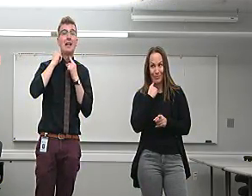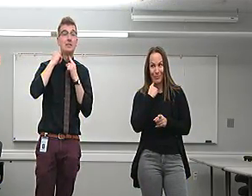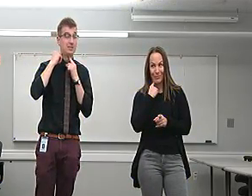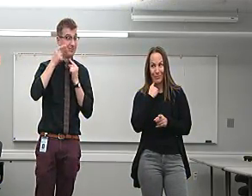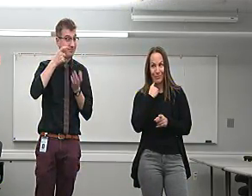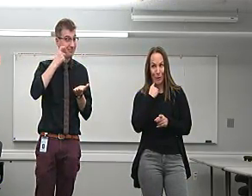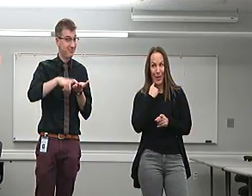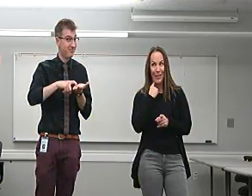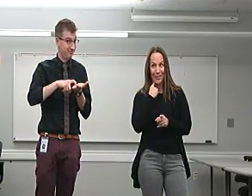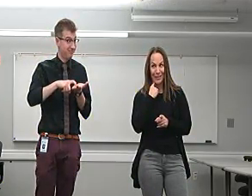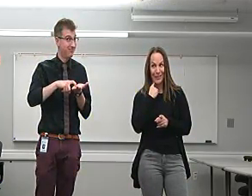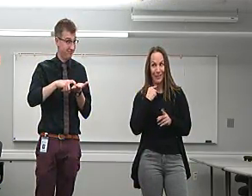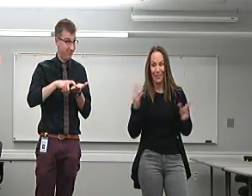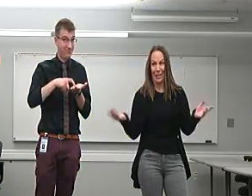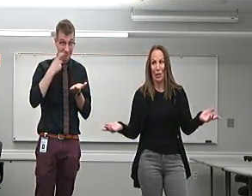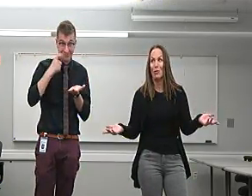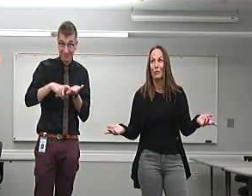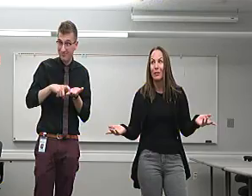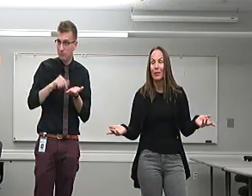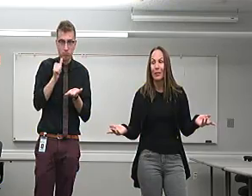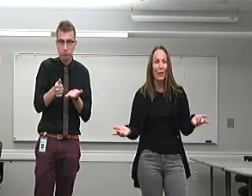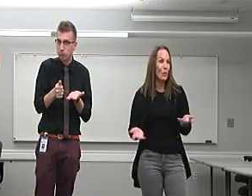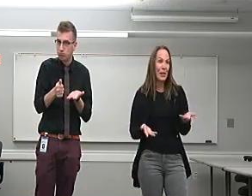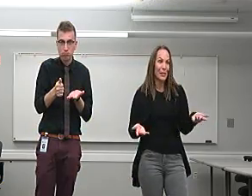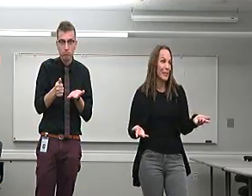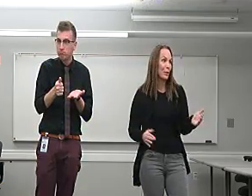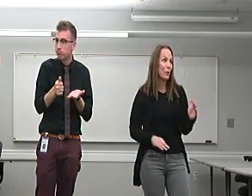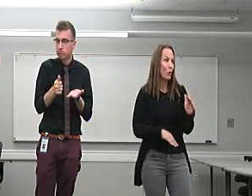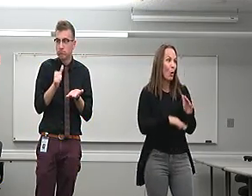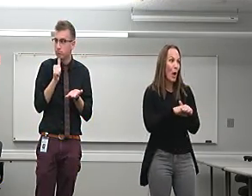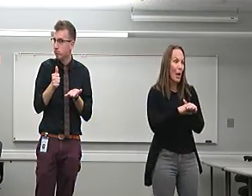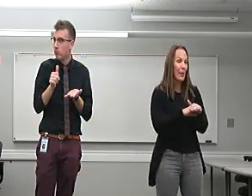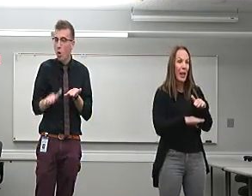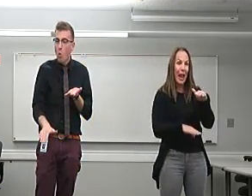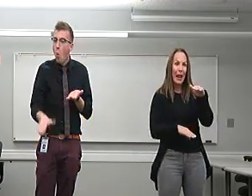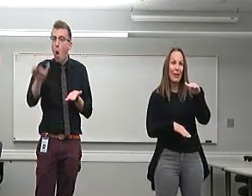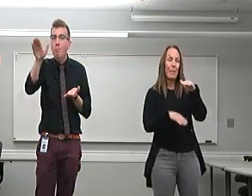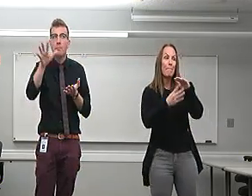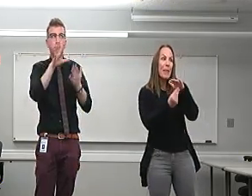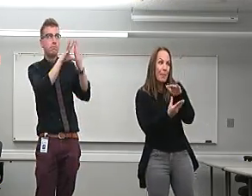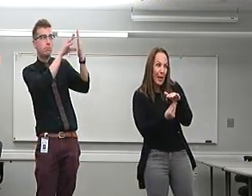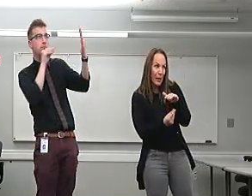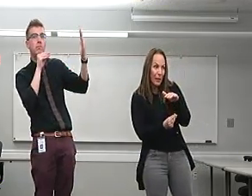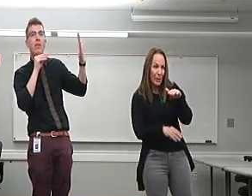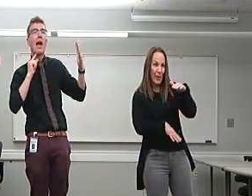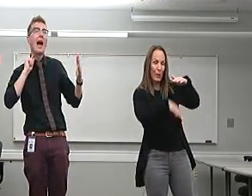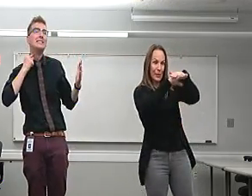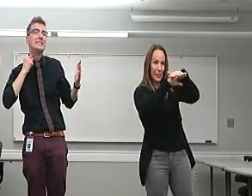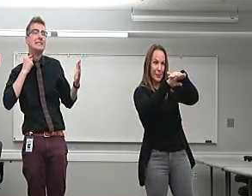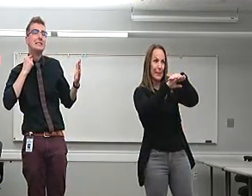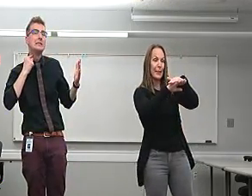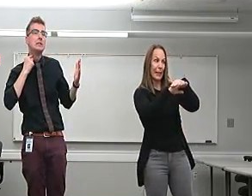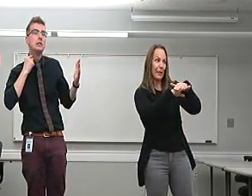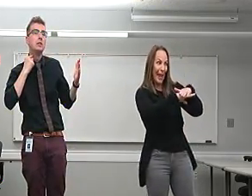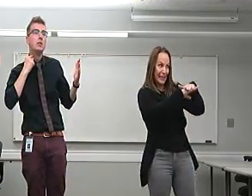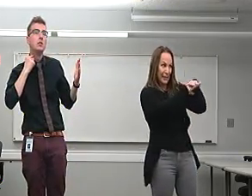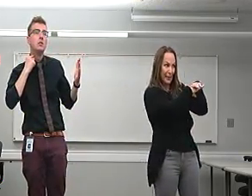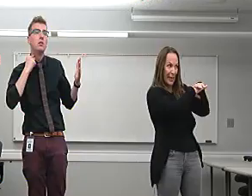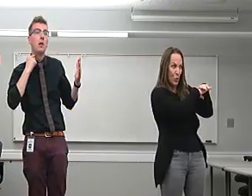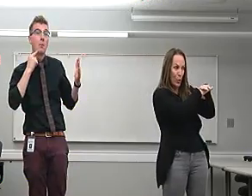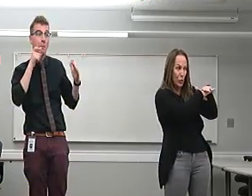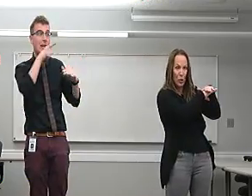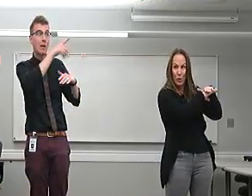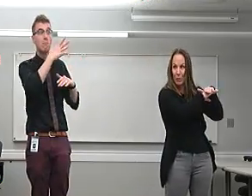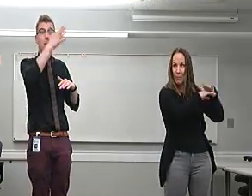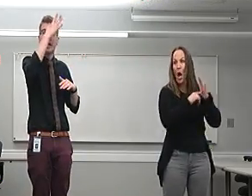Right? They don't. They don't necessarily grow up and mimic the parents' the ceiling. That's the language model